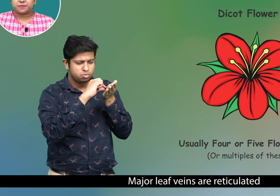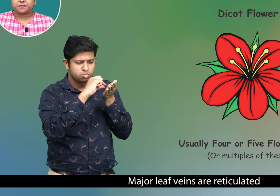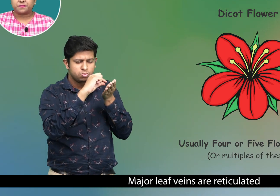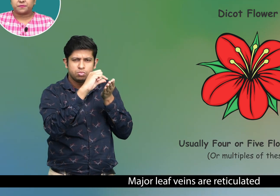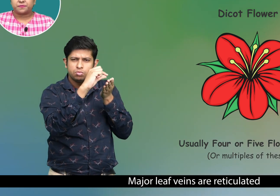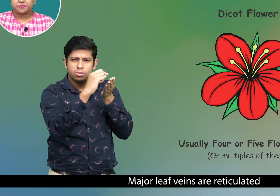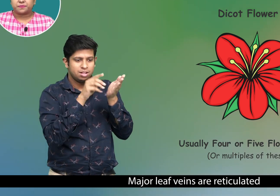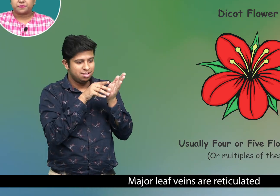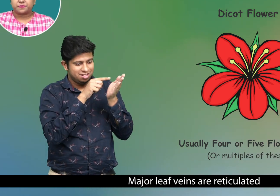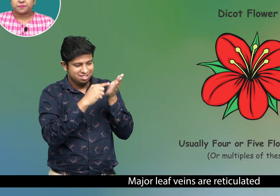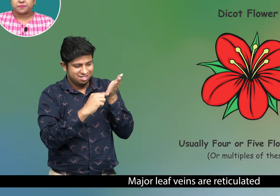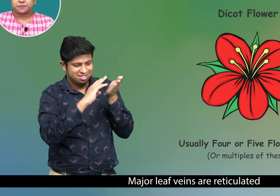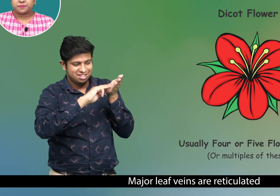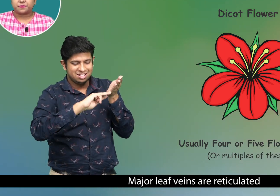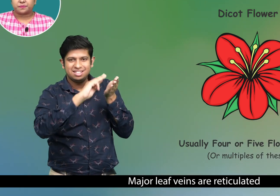reticulated.